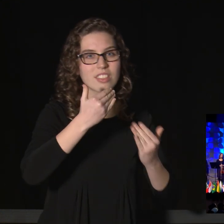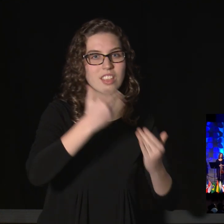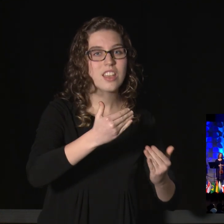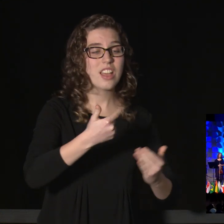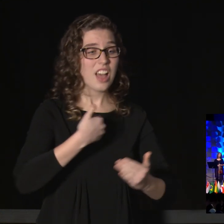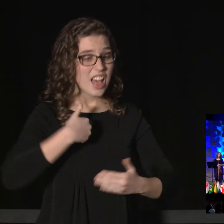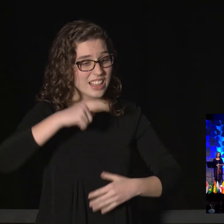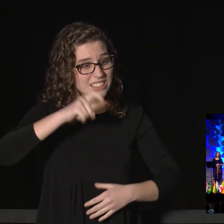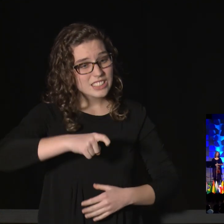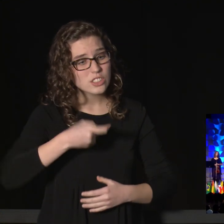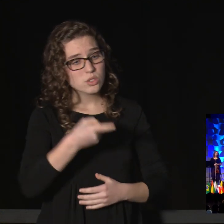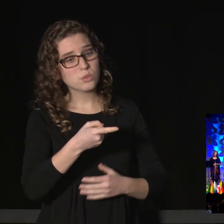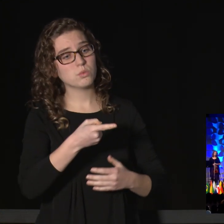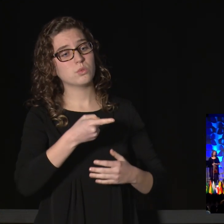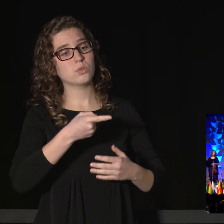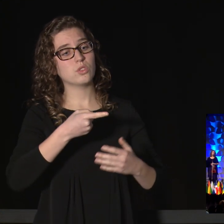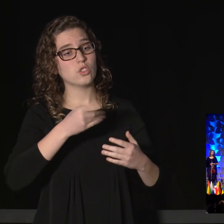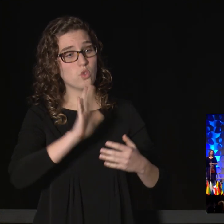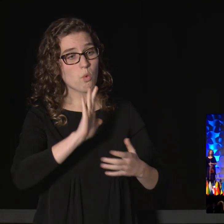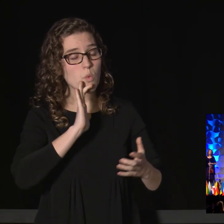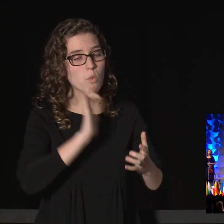you to serve your wife tonight.